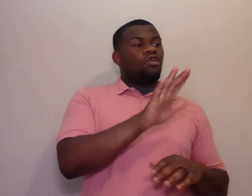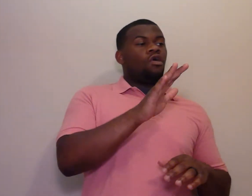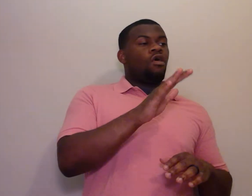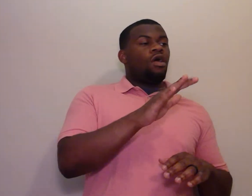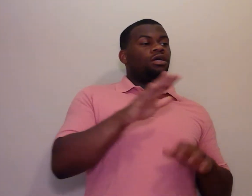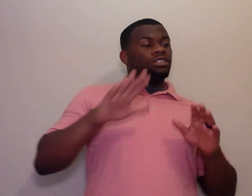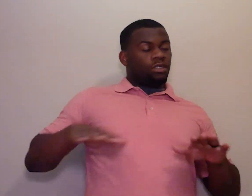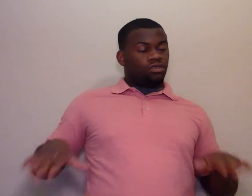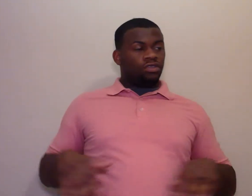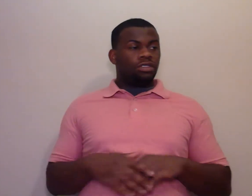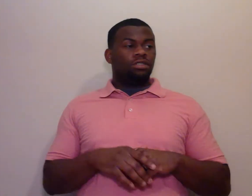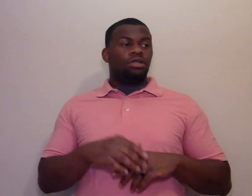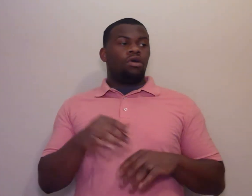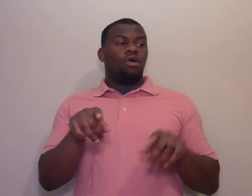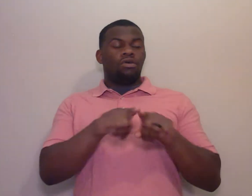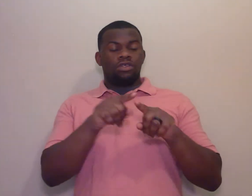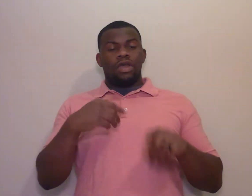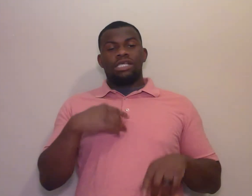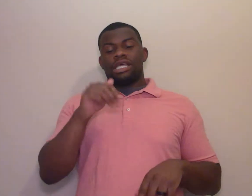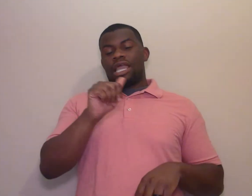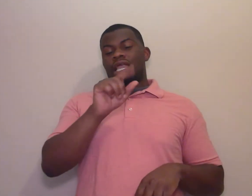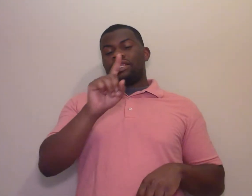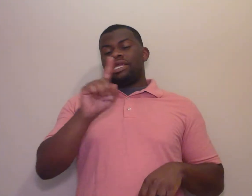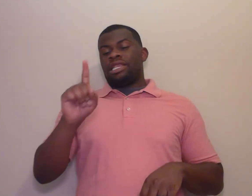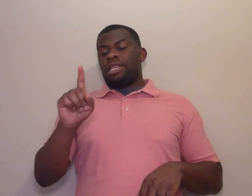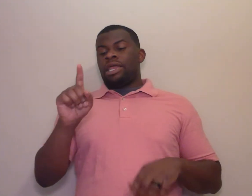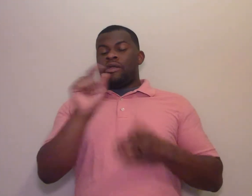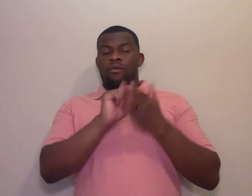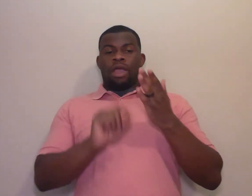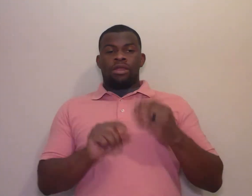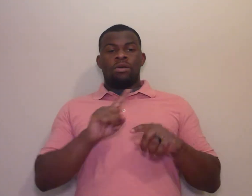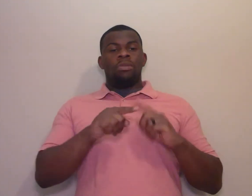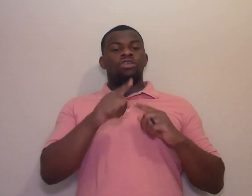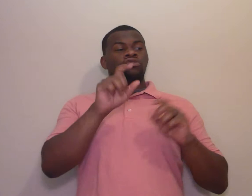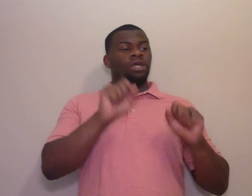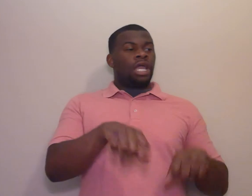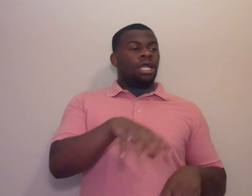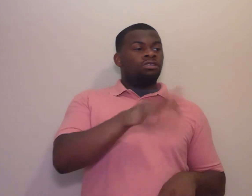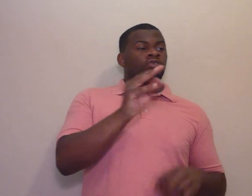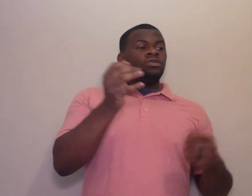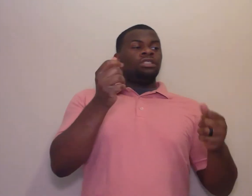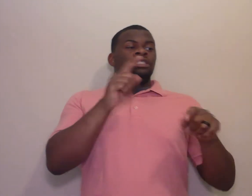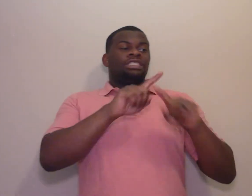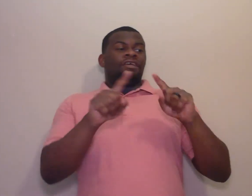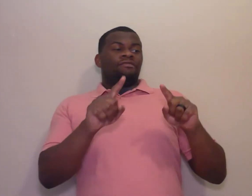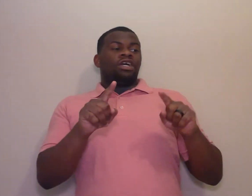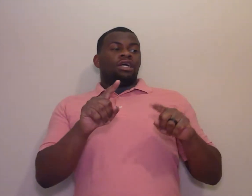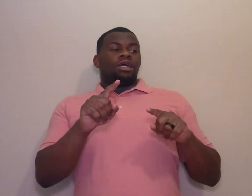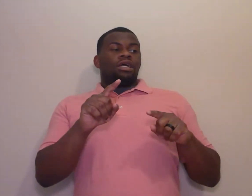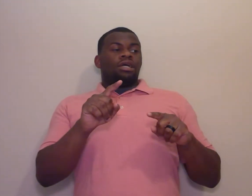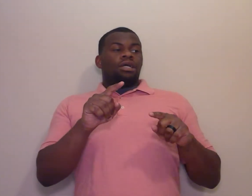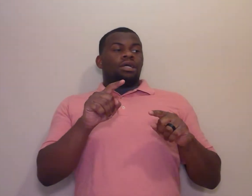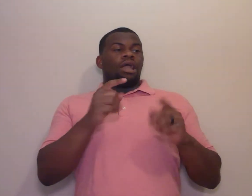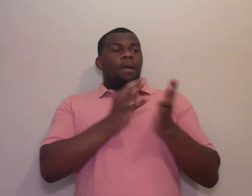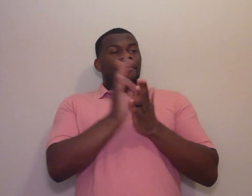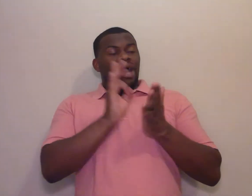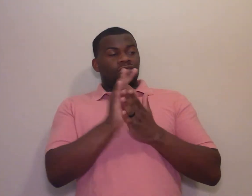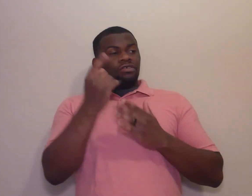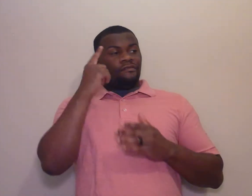has an AD&D rider, but you can choose different amounts for each portion of the policy. The long-term disability